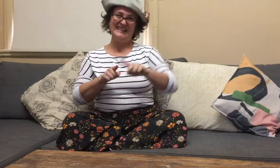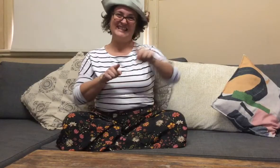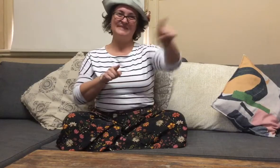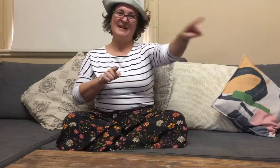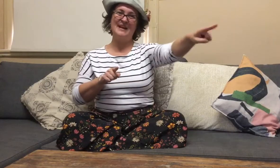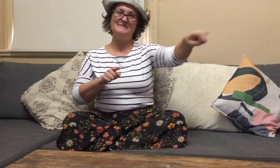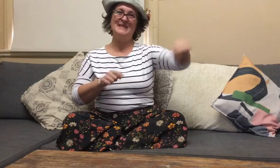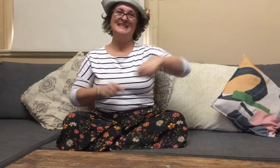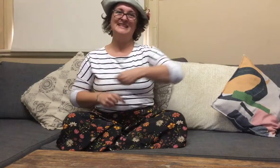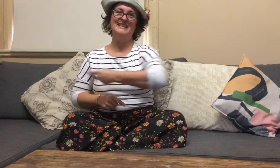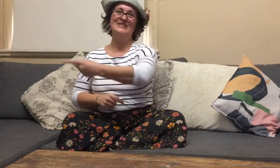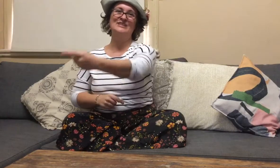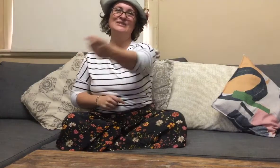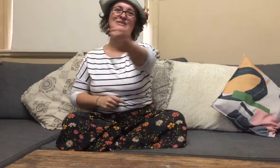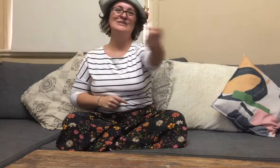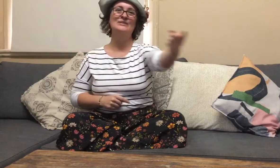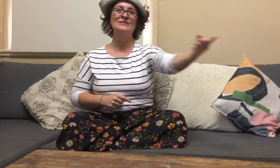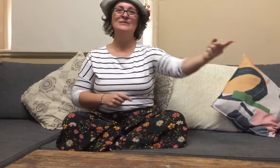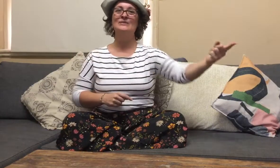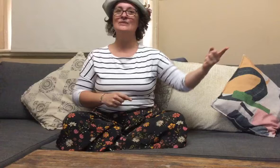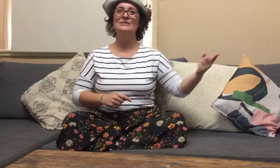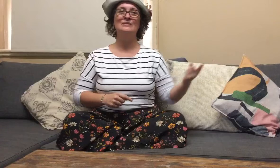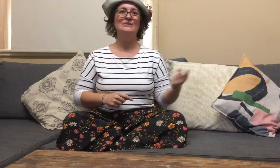is my message to you.